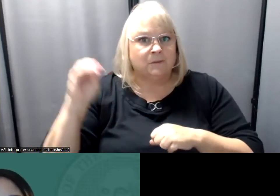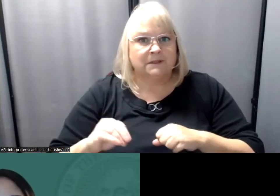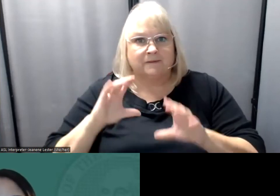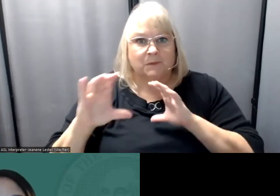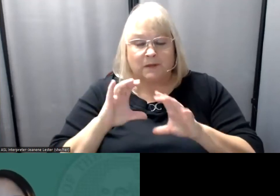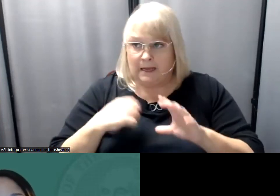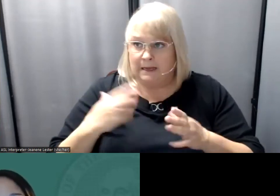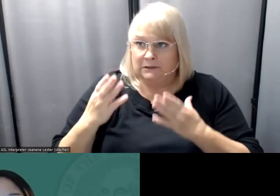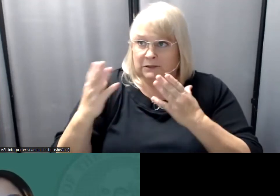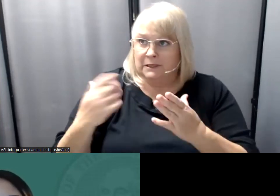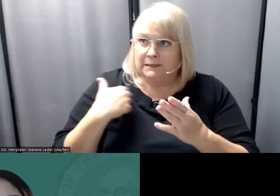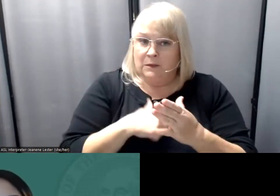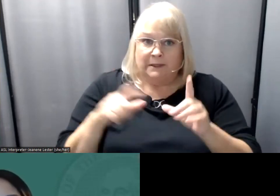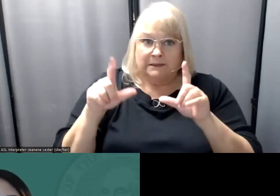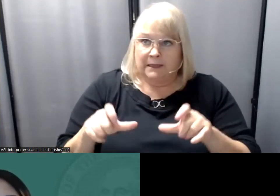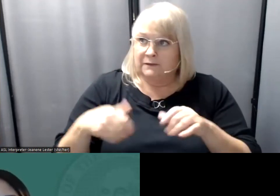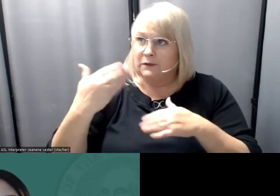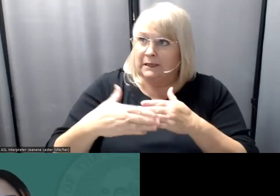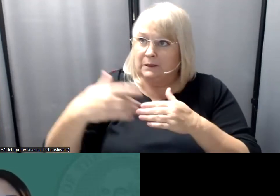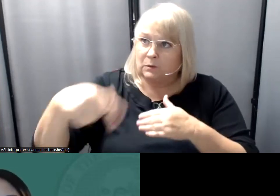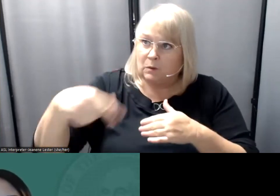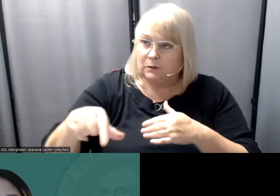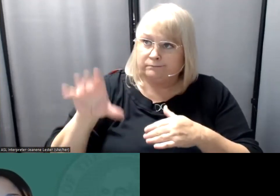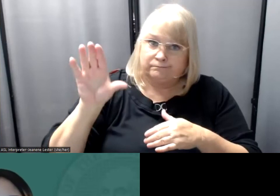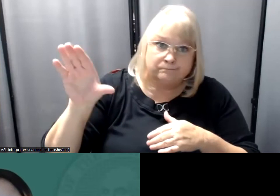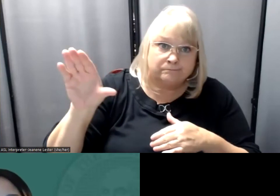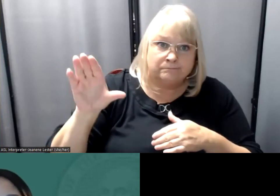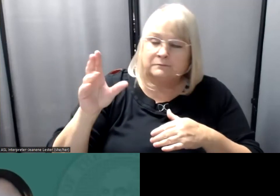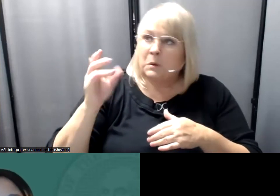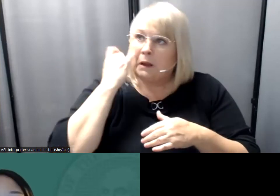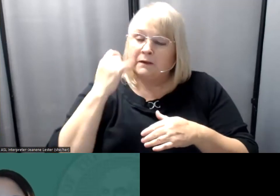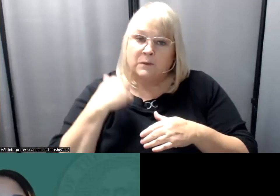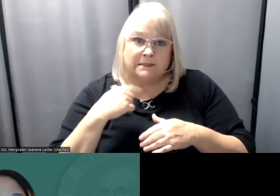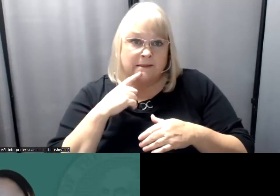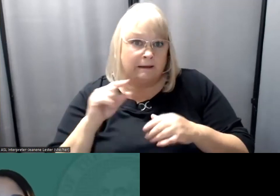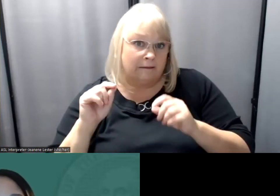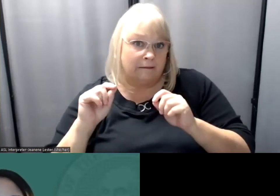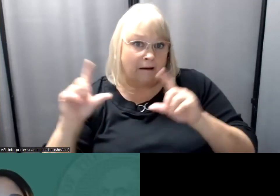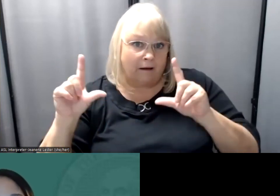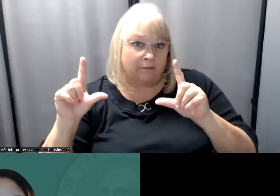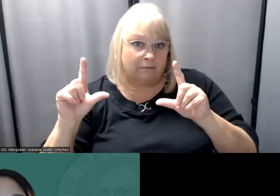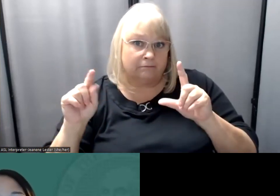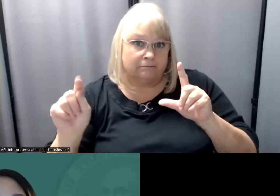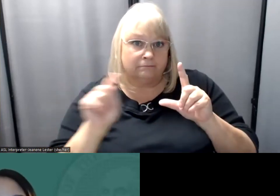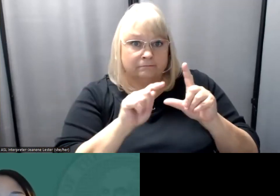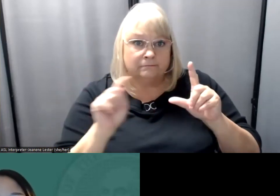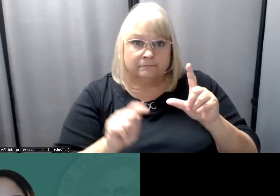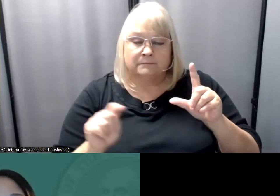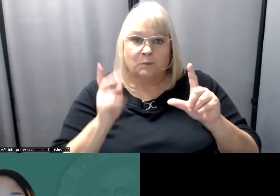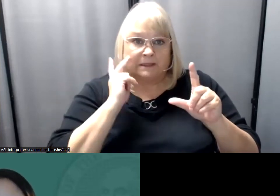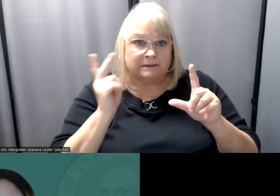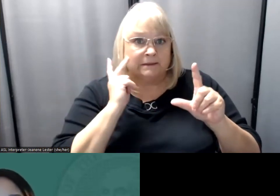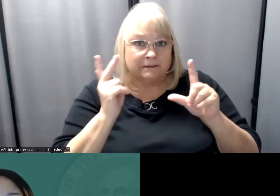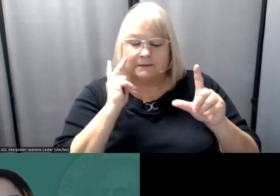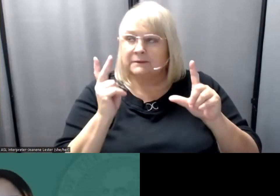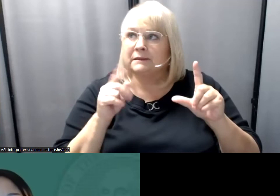test for the next quarter. What would it be like to say we're going to have our cameras on? It's an online office. How we show up in the office, how